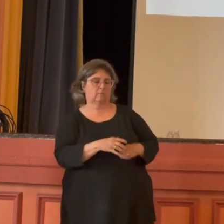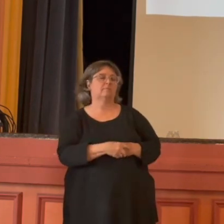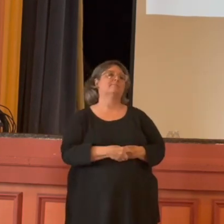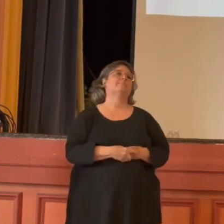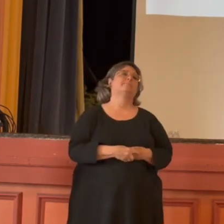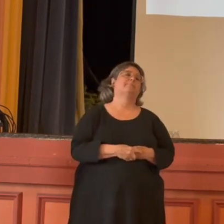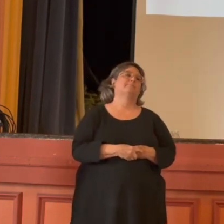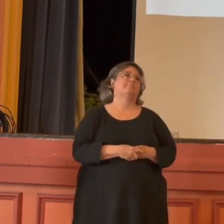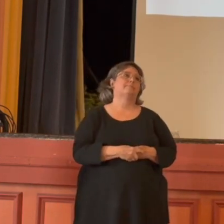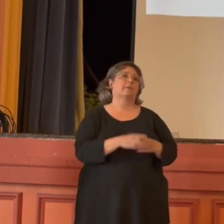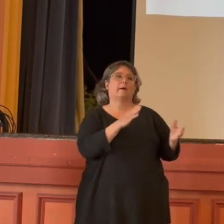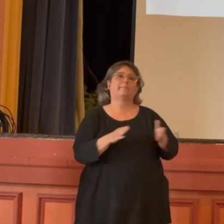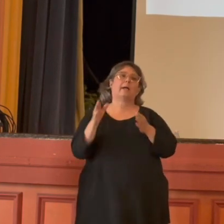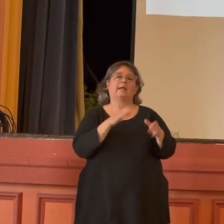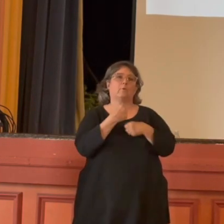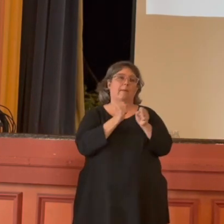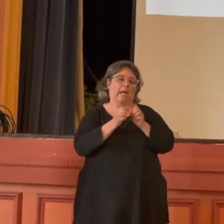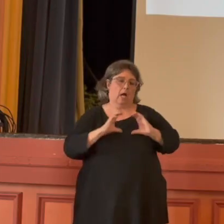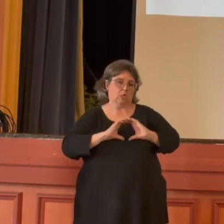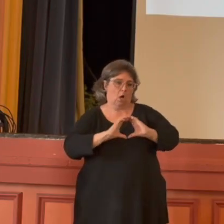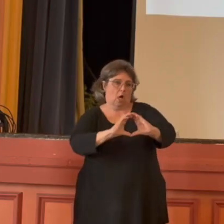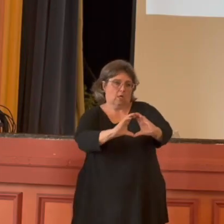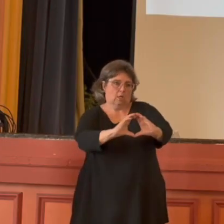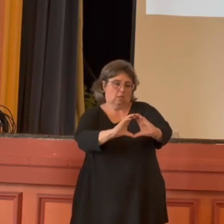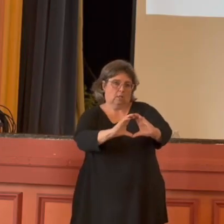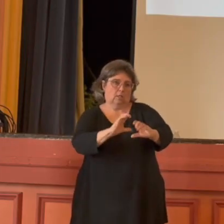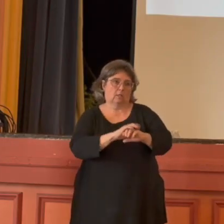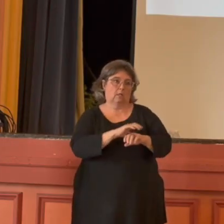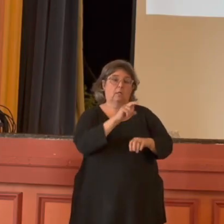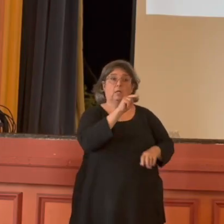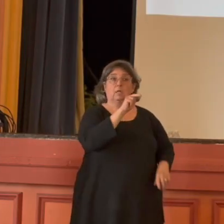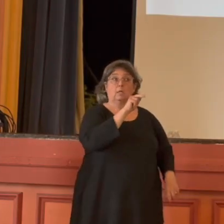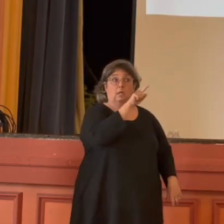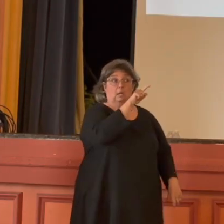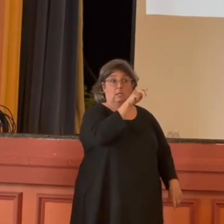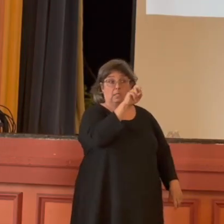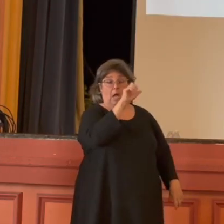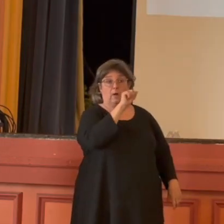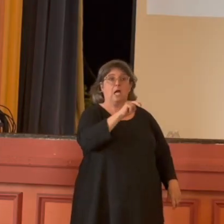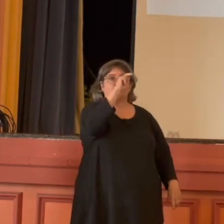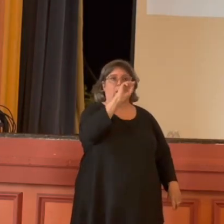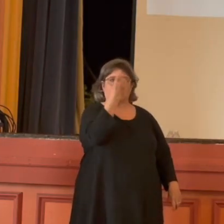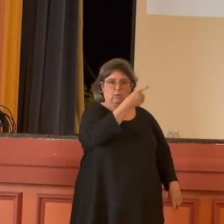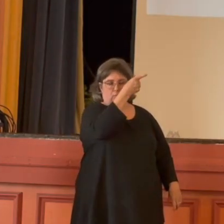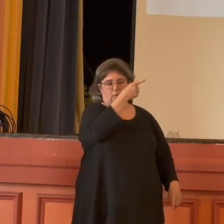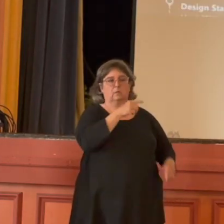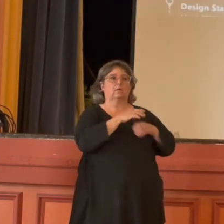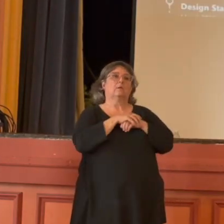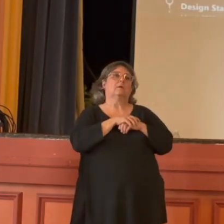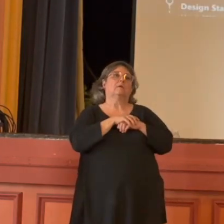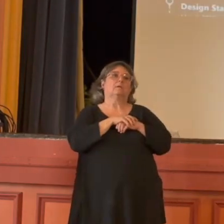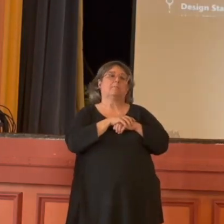There's also plans to construct a tunnel over in Niagara and into North District.